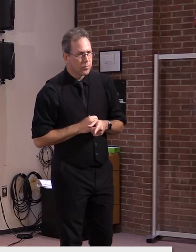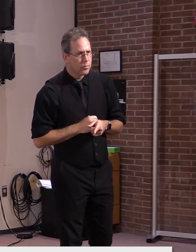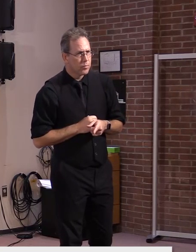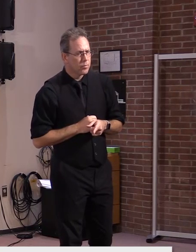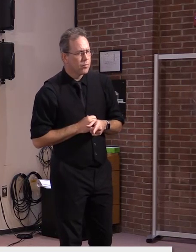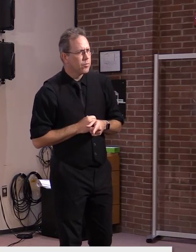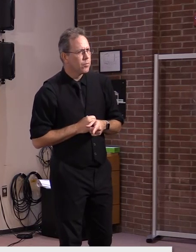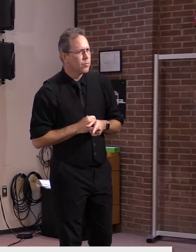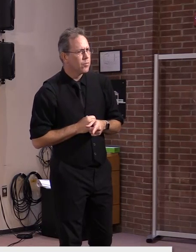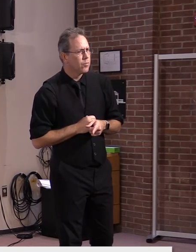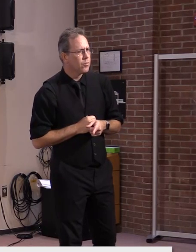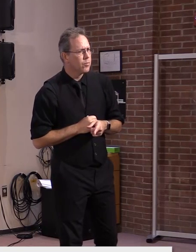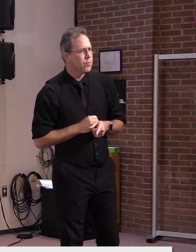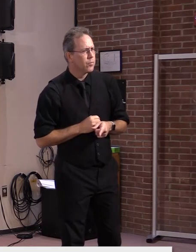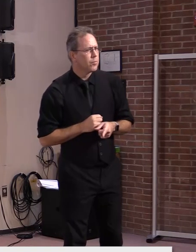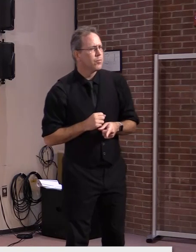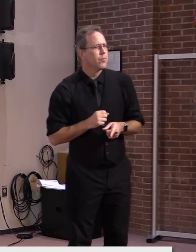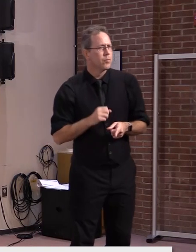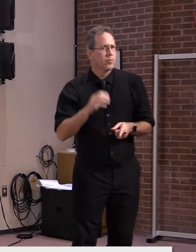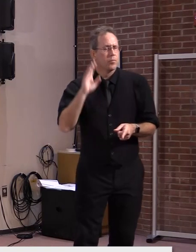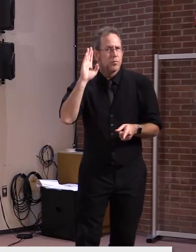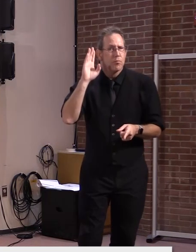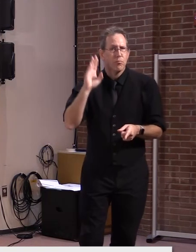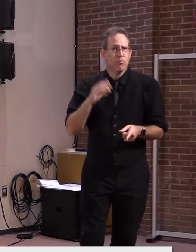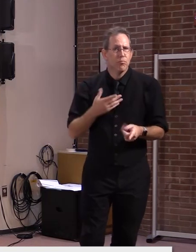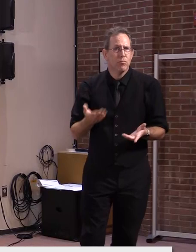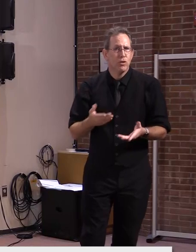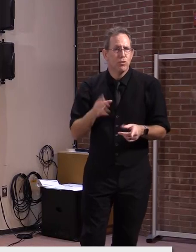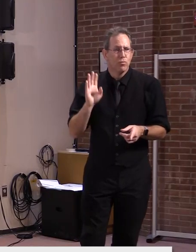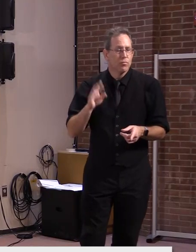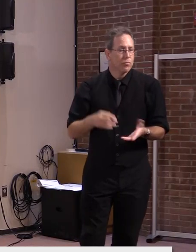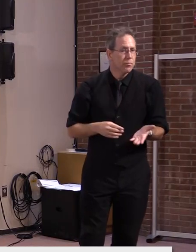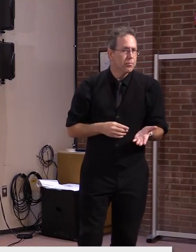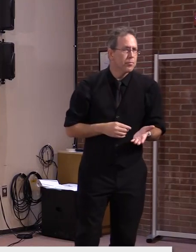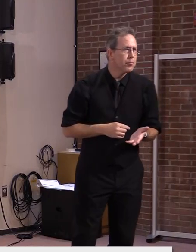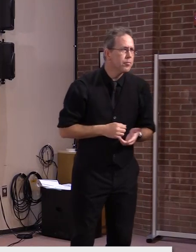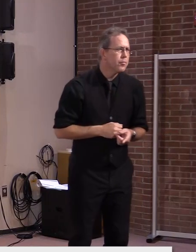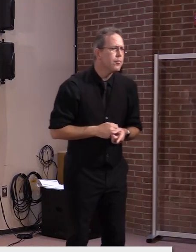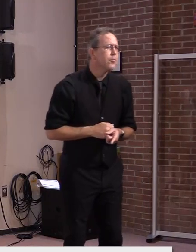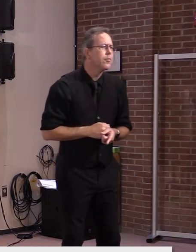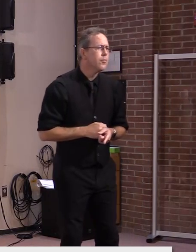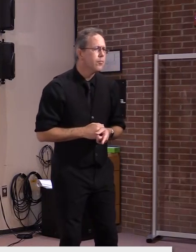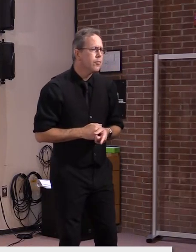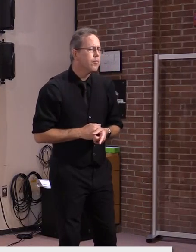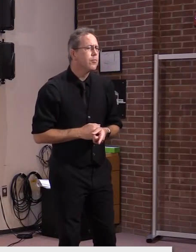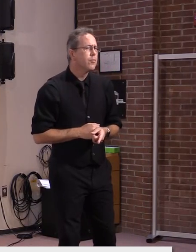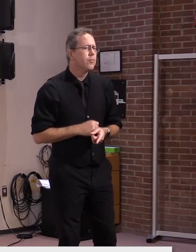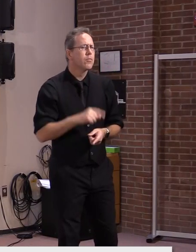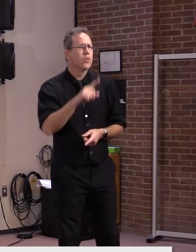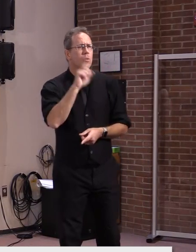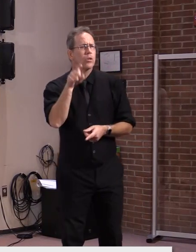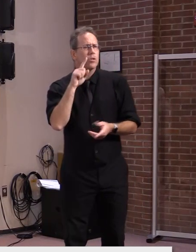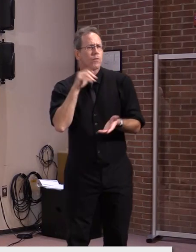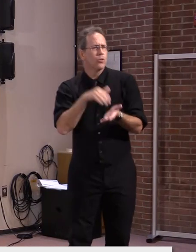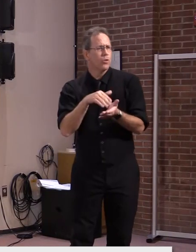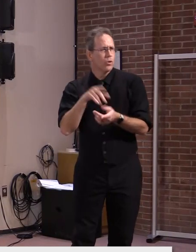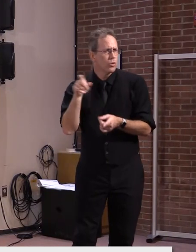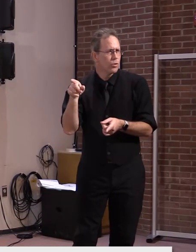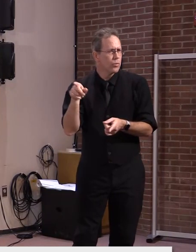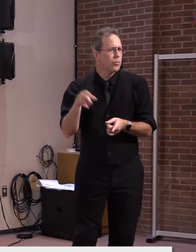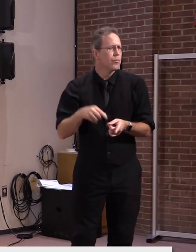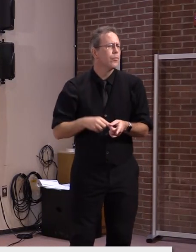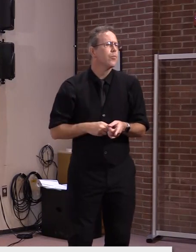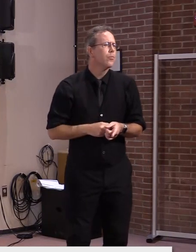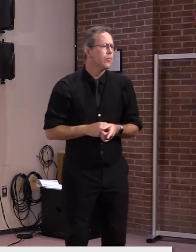Thank you, Jason. Dr. Levine, on September 15th, you told us that there had been 5